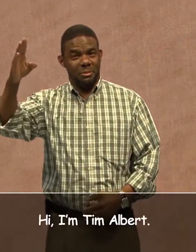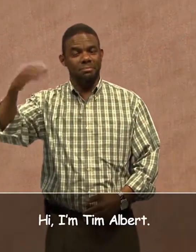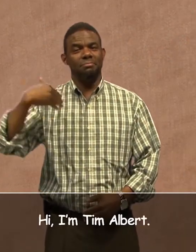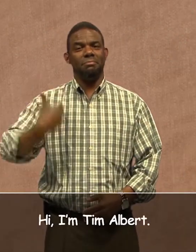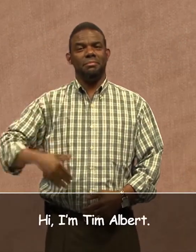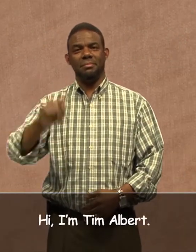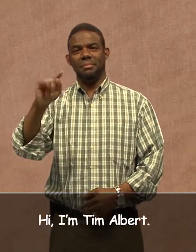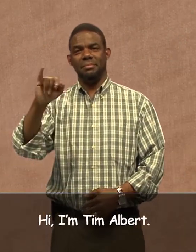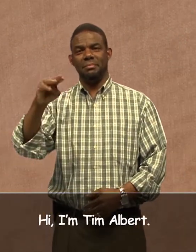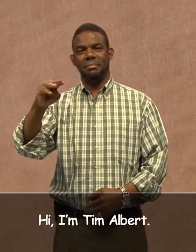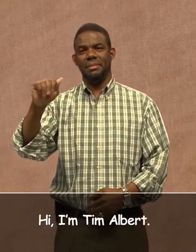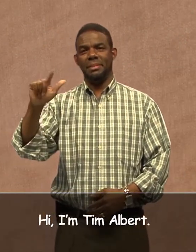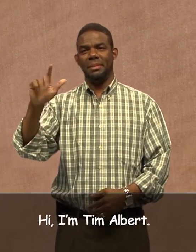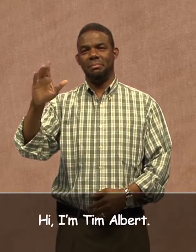Hi, I'm Tim Albert.